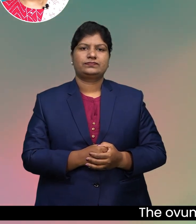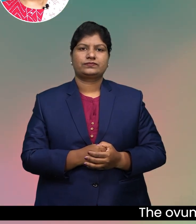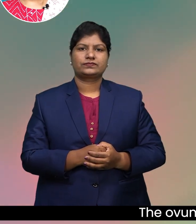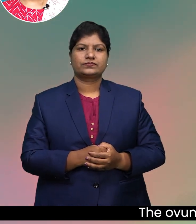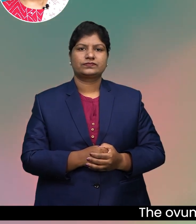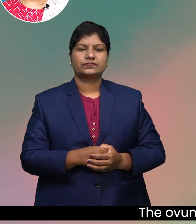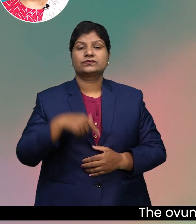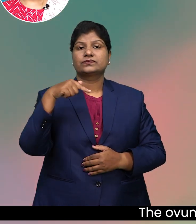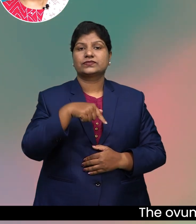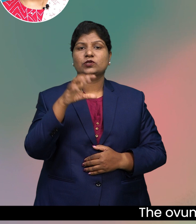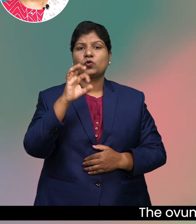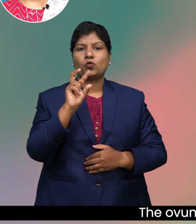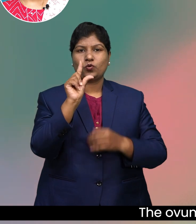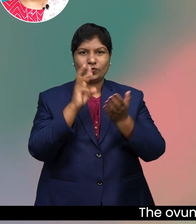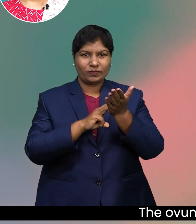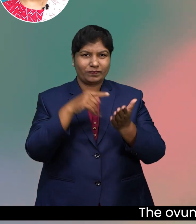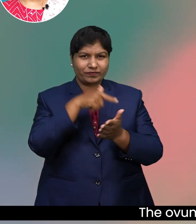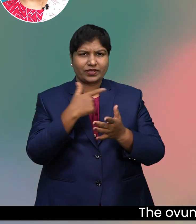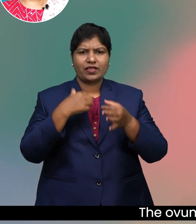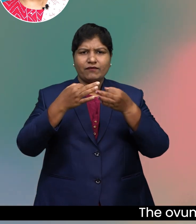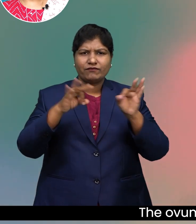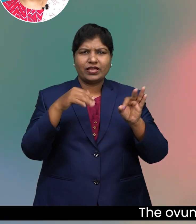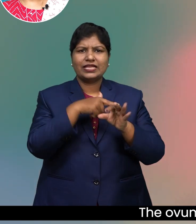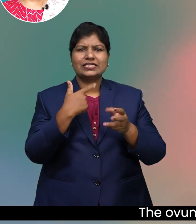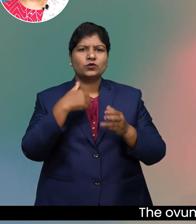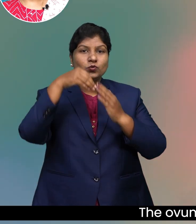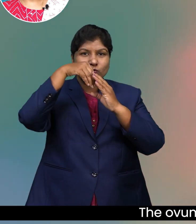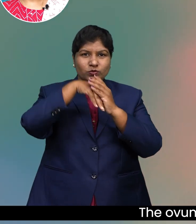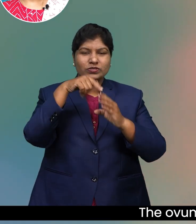The ovum is almost free of yolk.